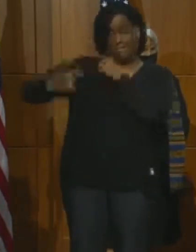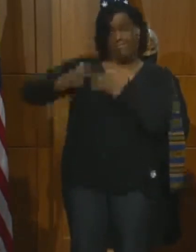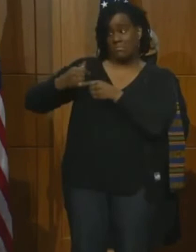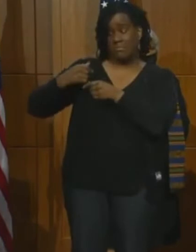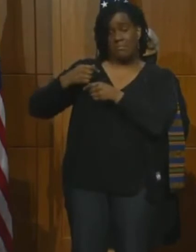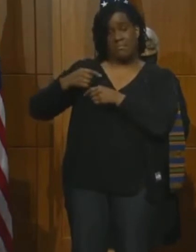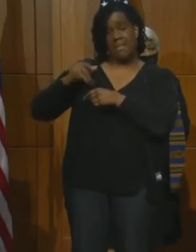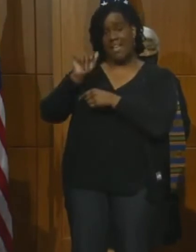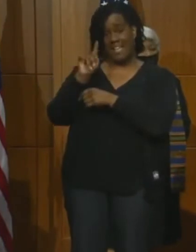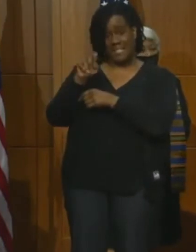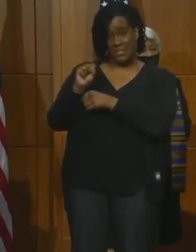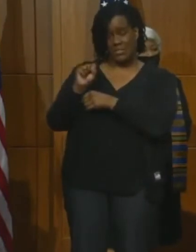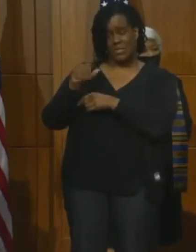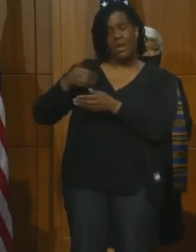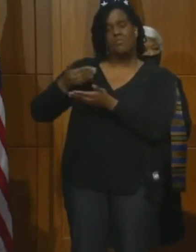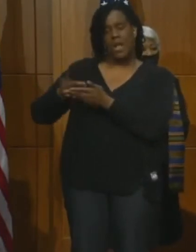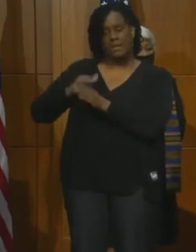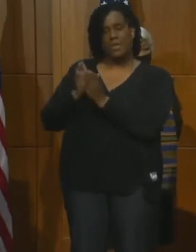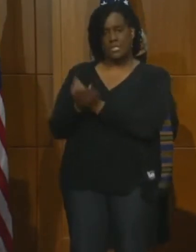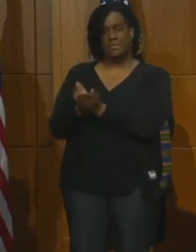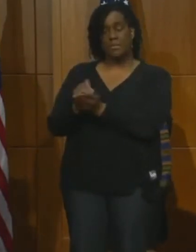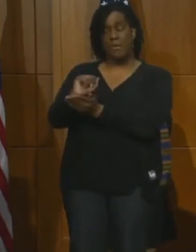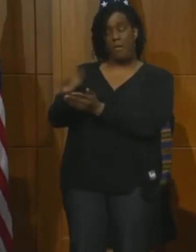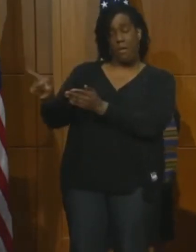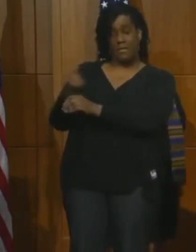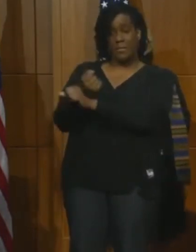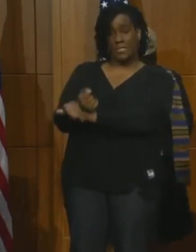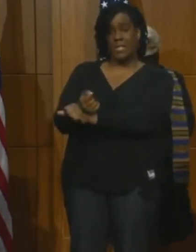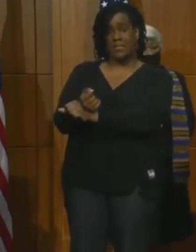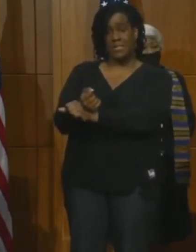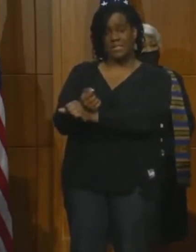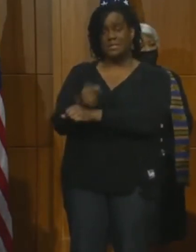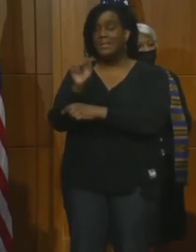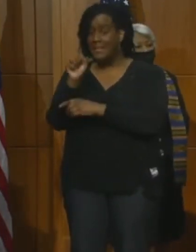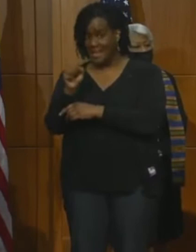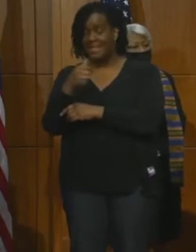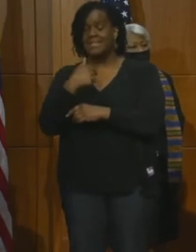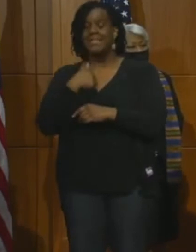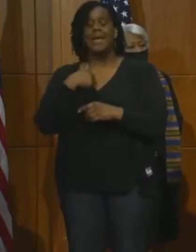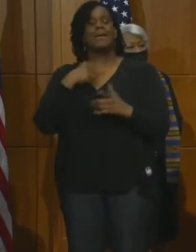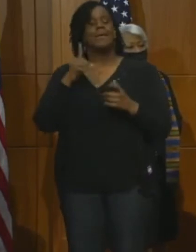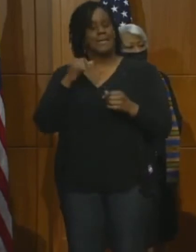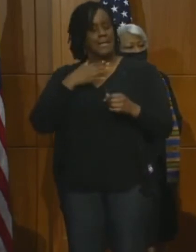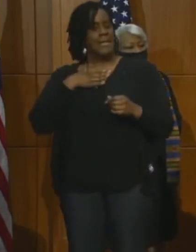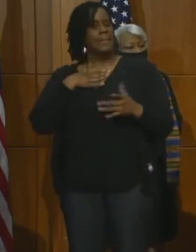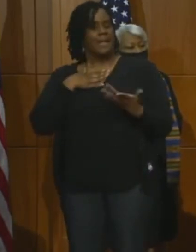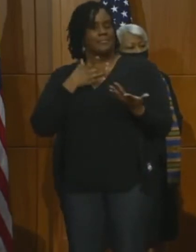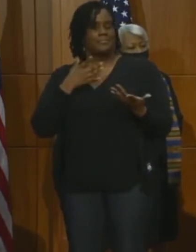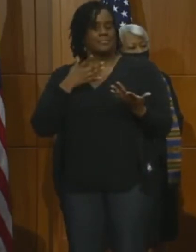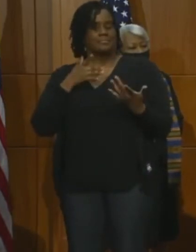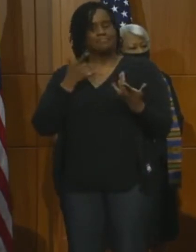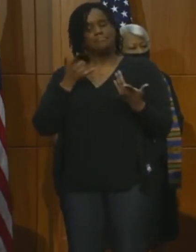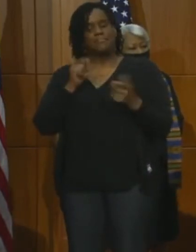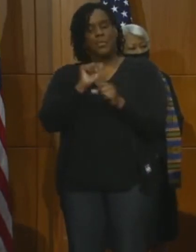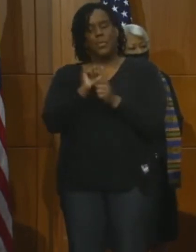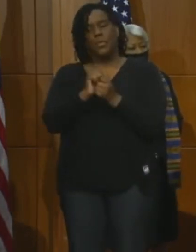arrived on ships. All of them were enslaved. And yes, I did my episode with Dr.